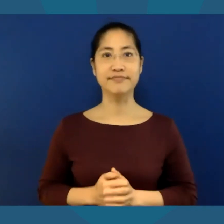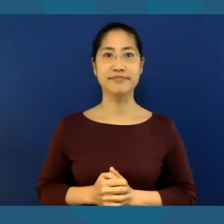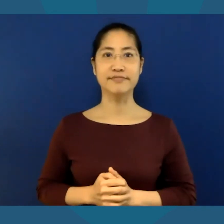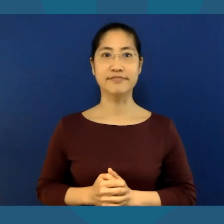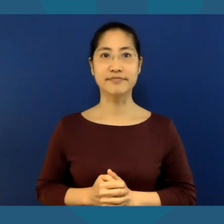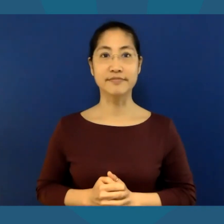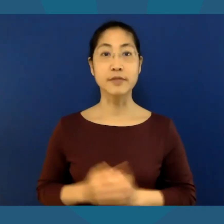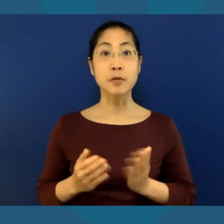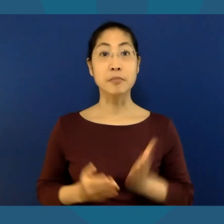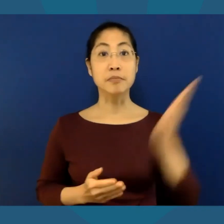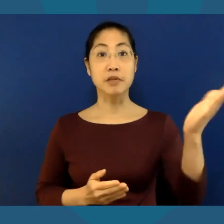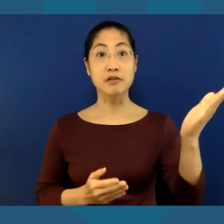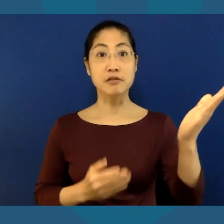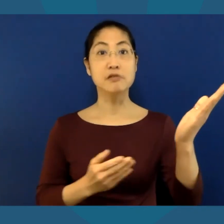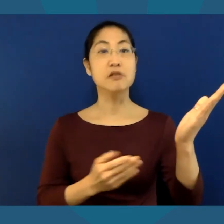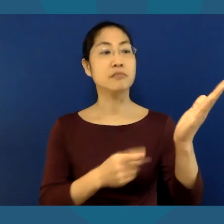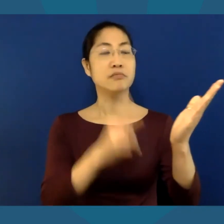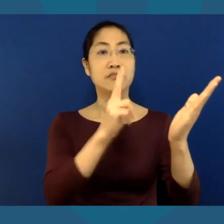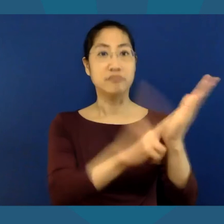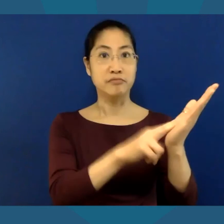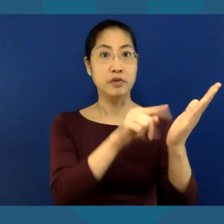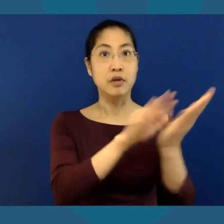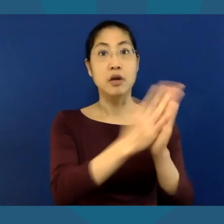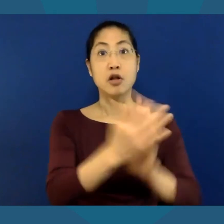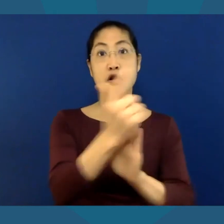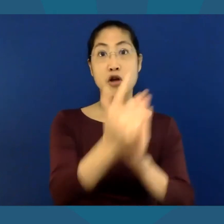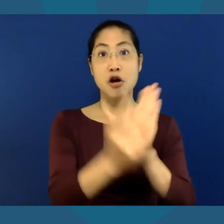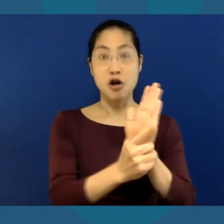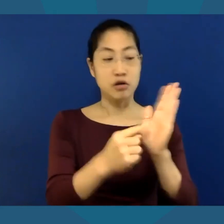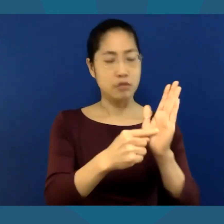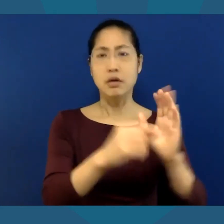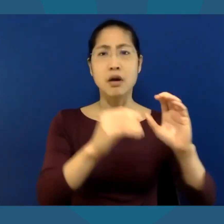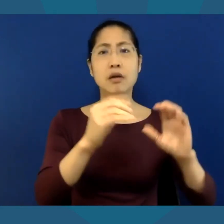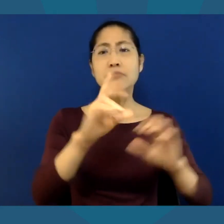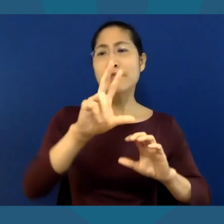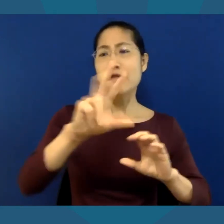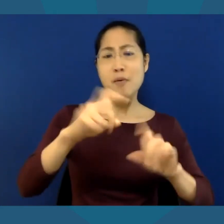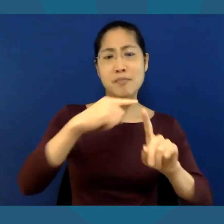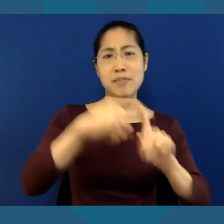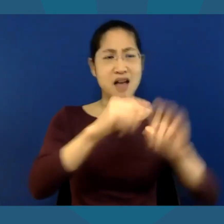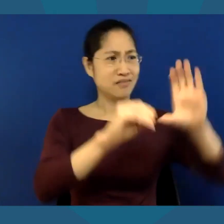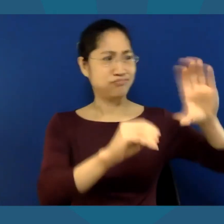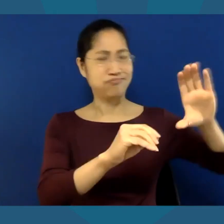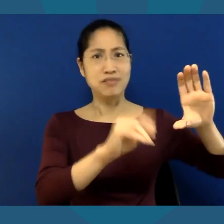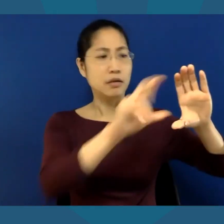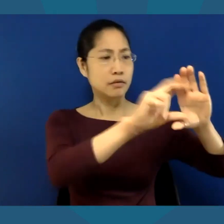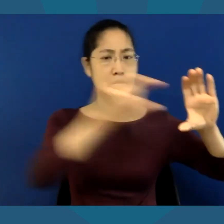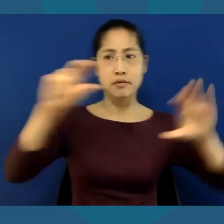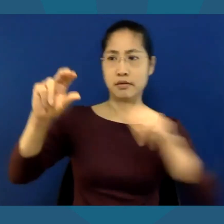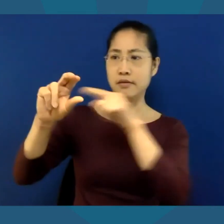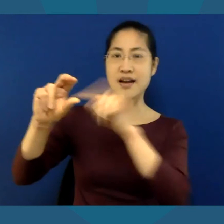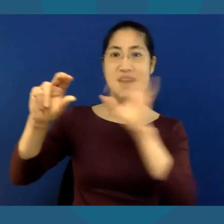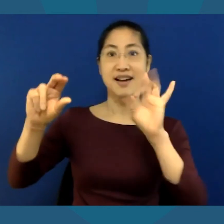Out of the 300-plus bills signed into law, 8 were Democratic-sponsored